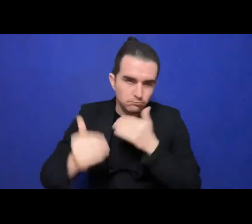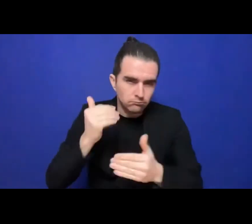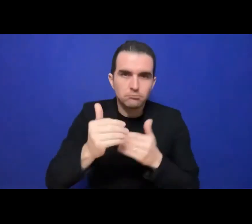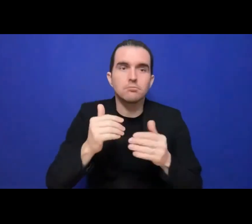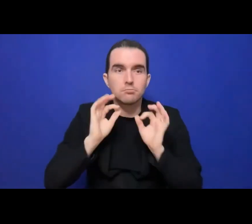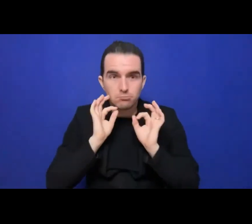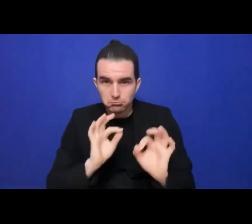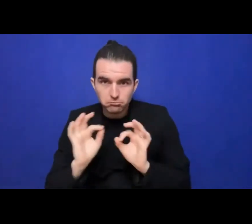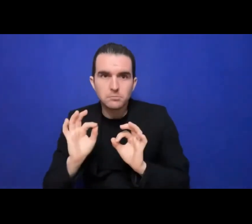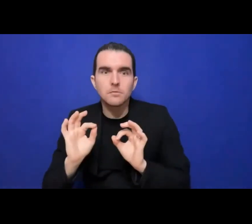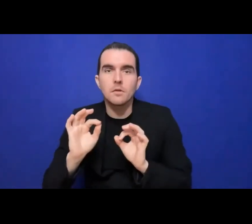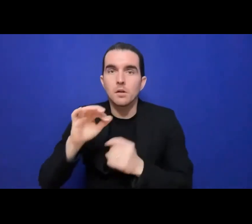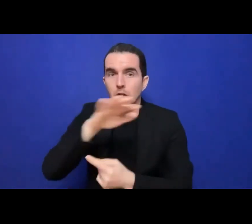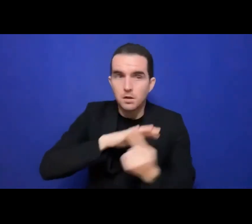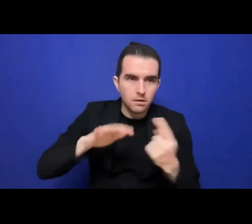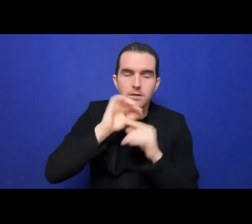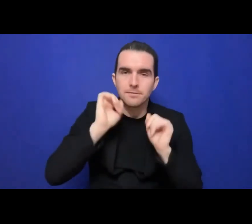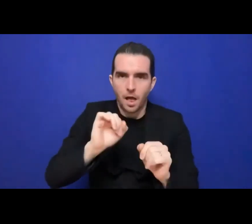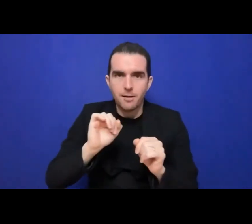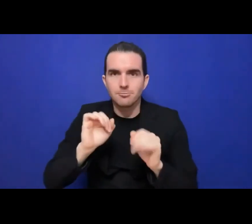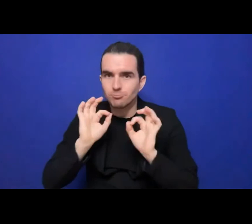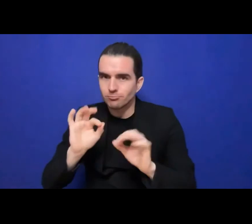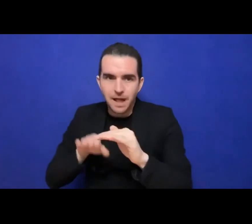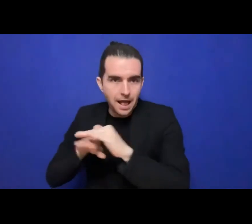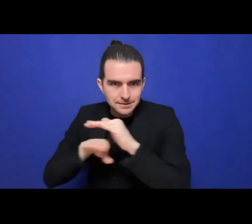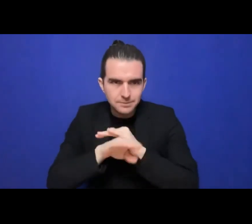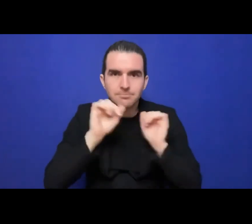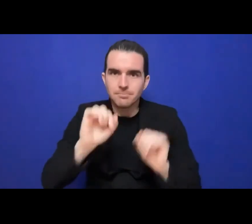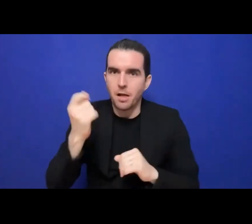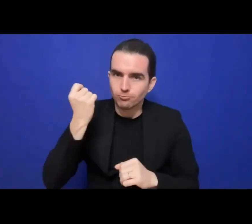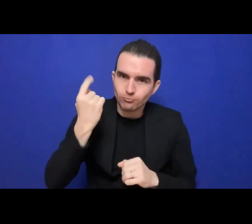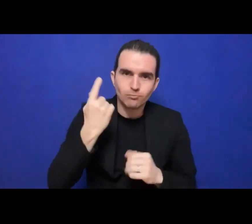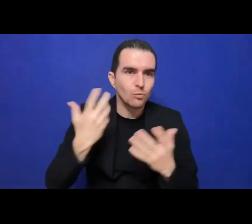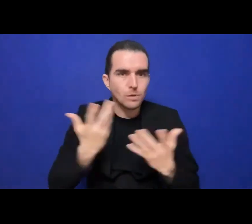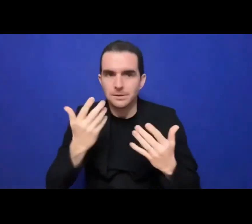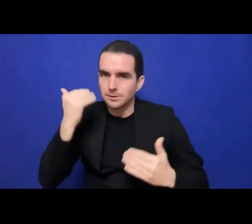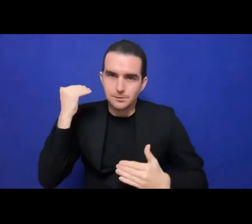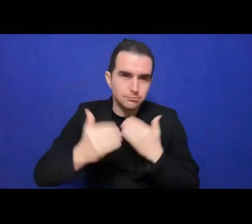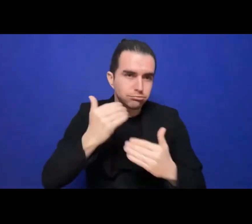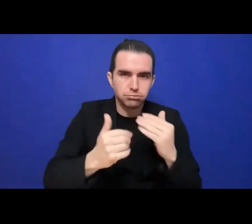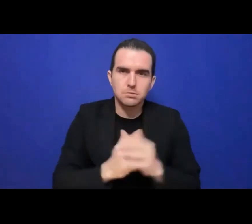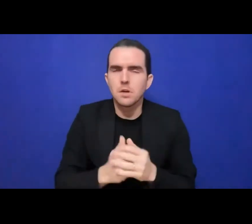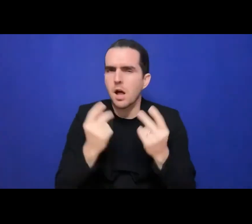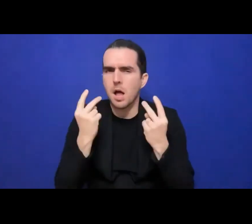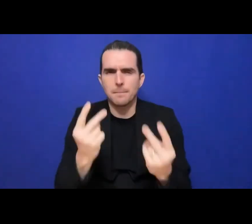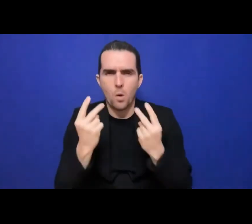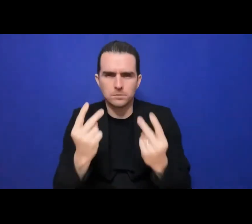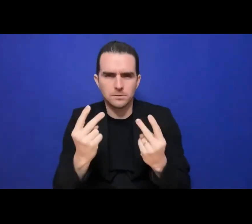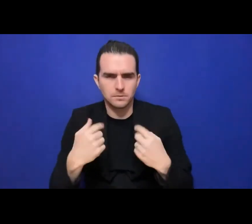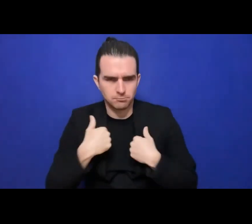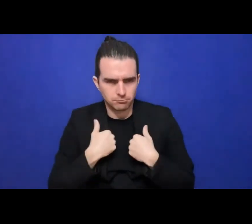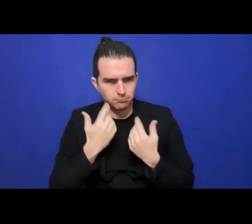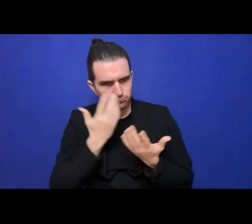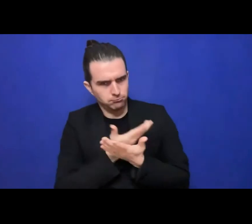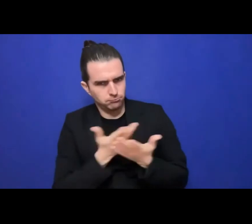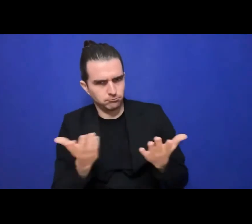happening. It is important that we have a grievance redress mechanism.